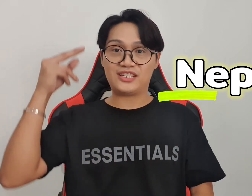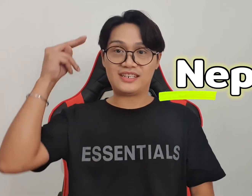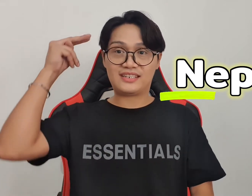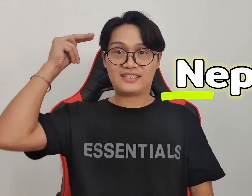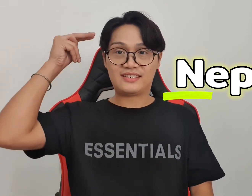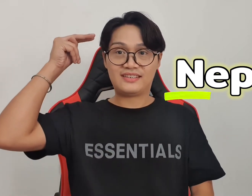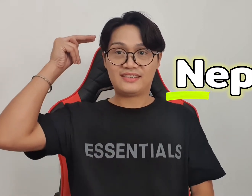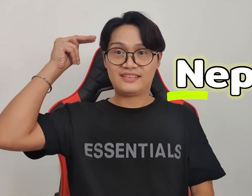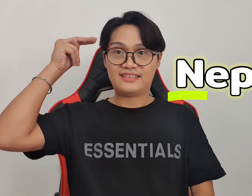position.